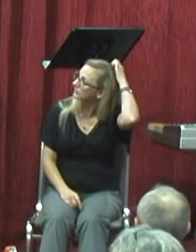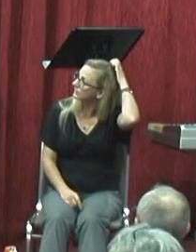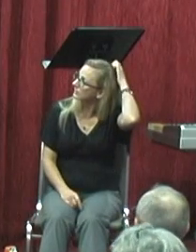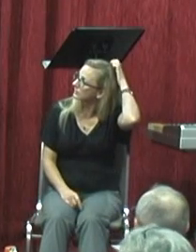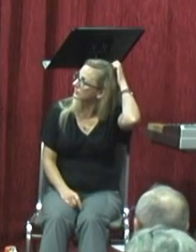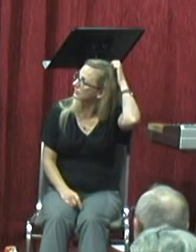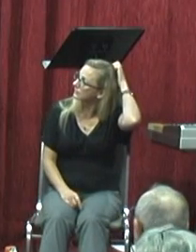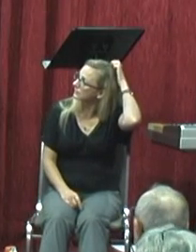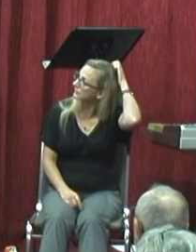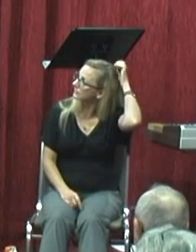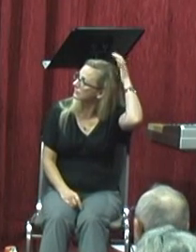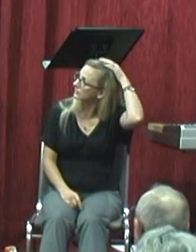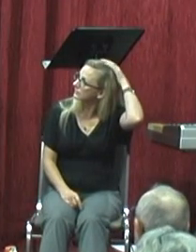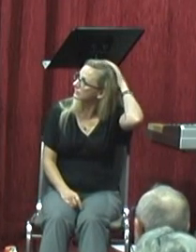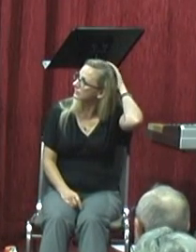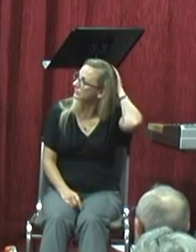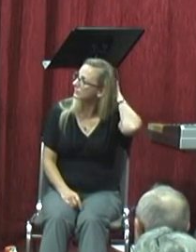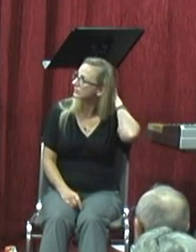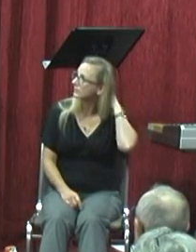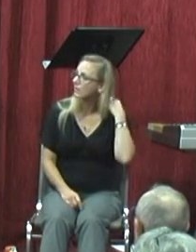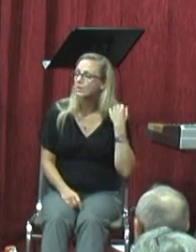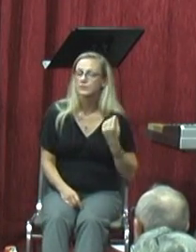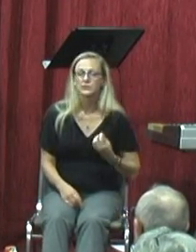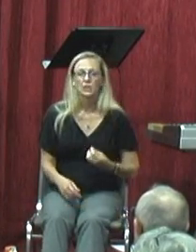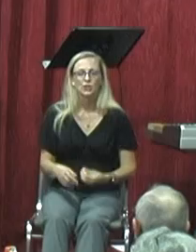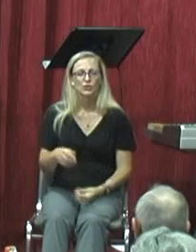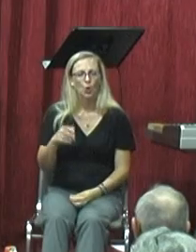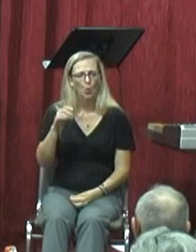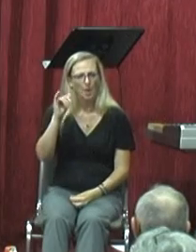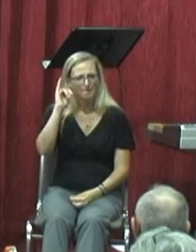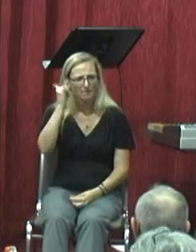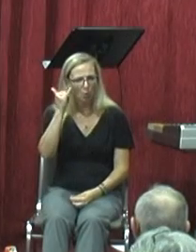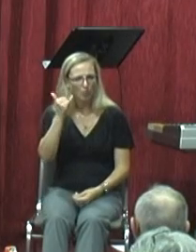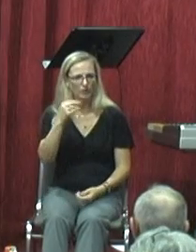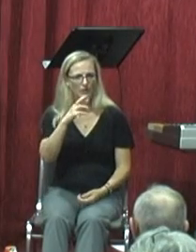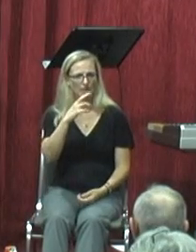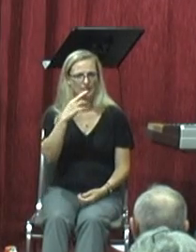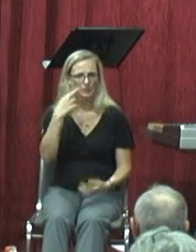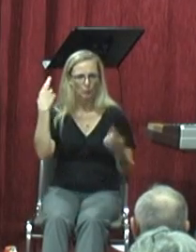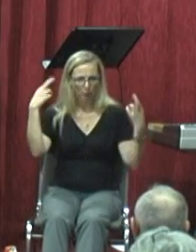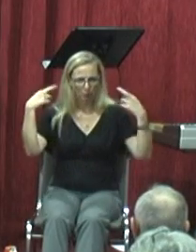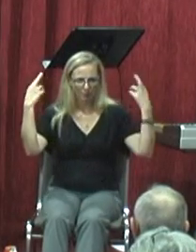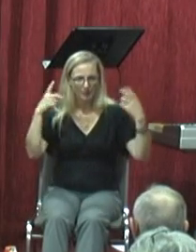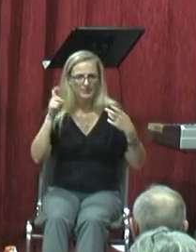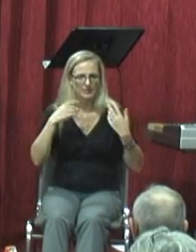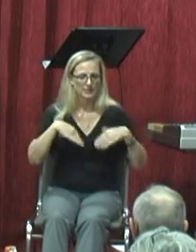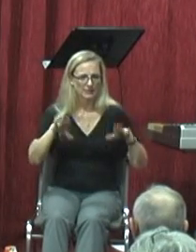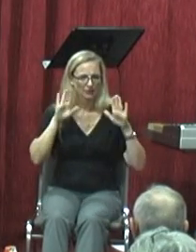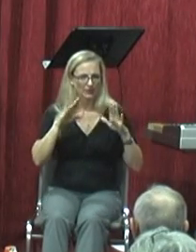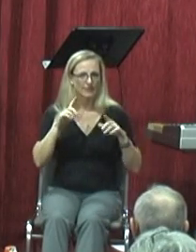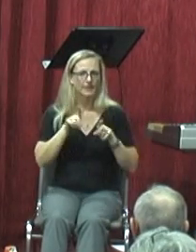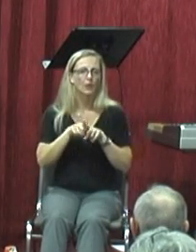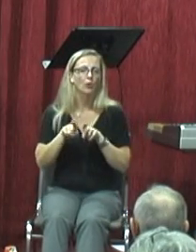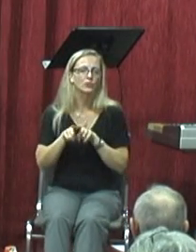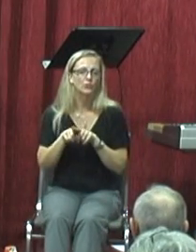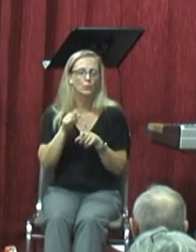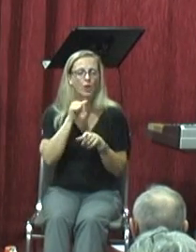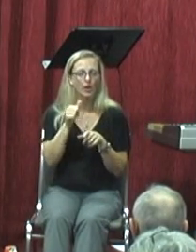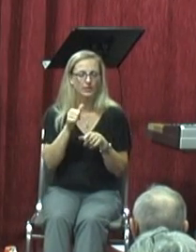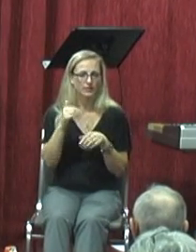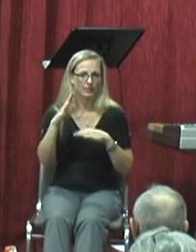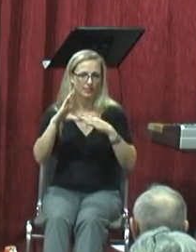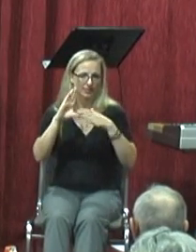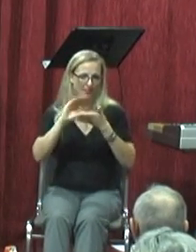a bull and two rams were to be sacrificed, and matzahs were to be brought, unleavened bread was to be brought. And then